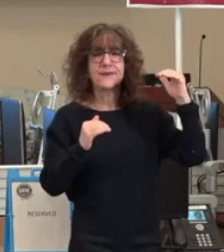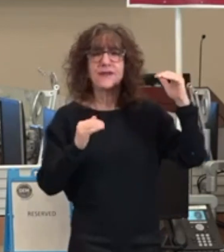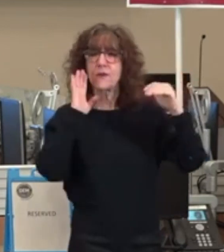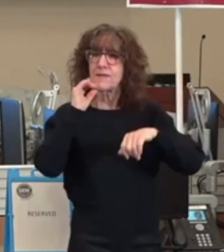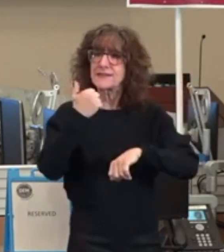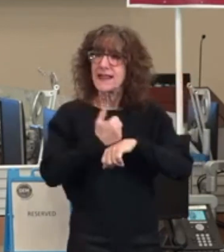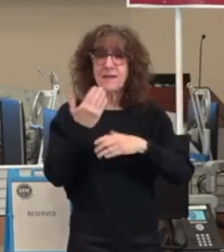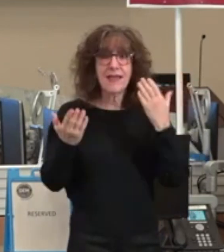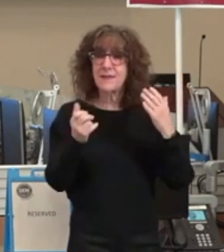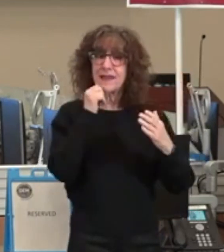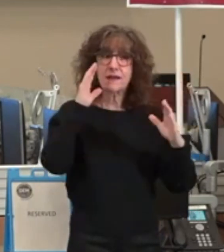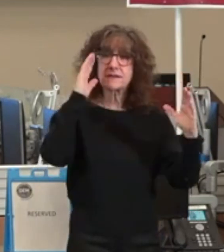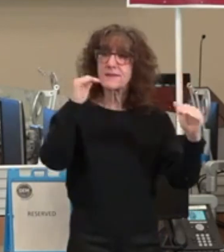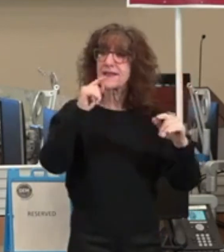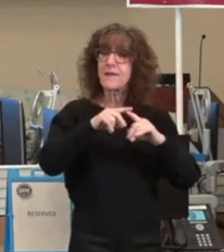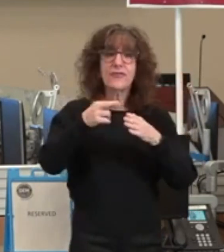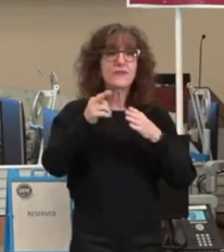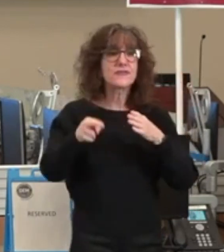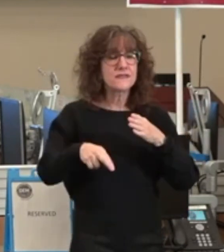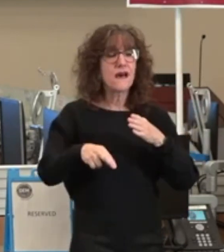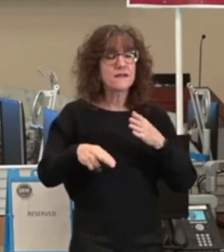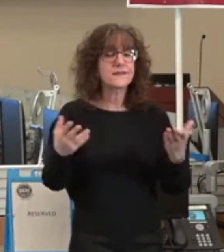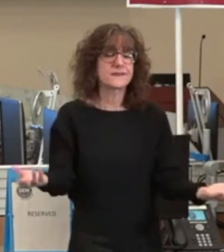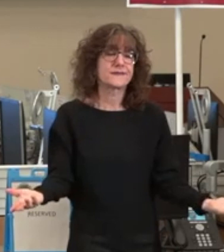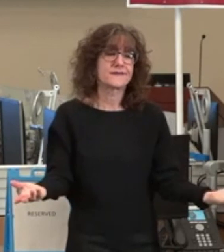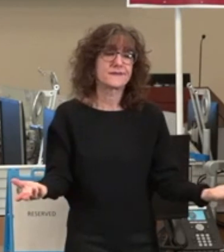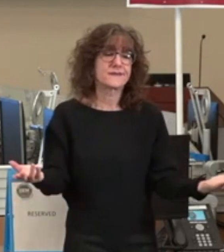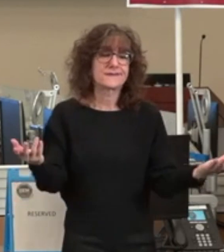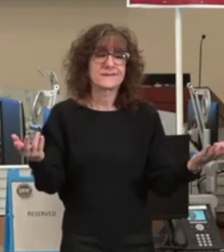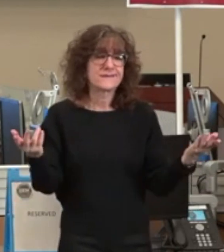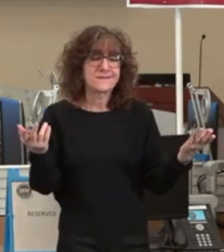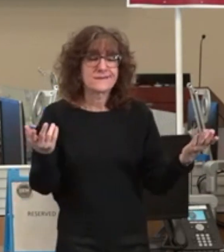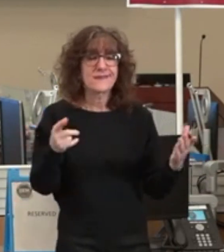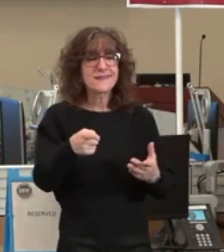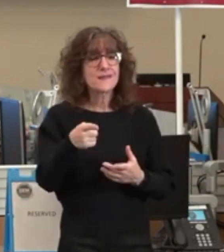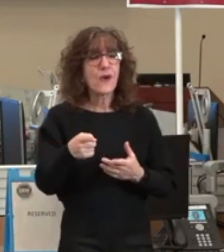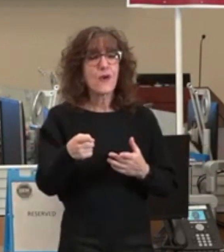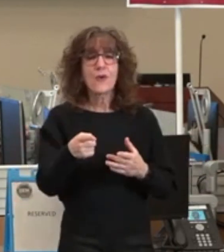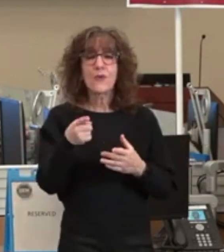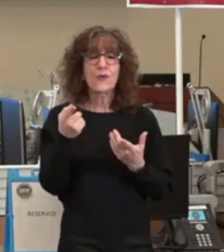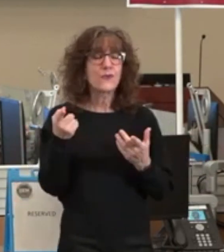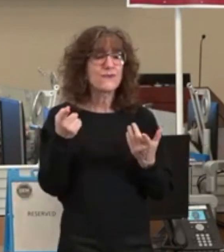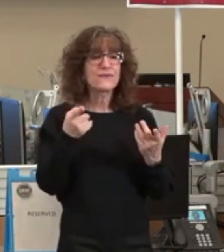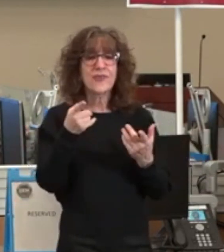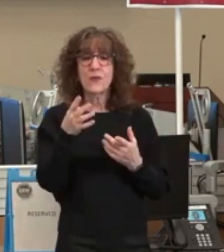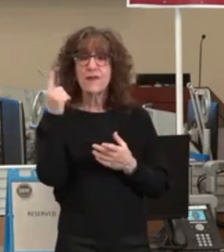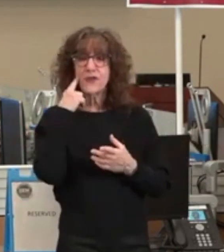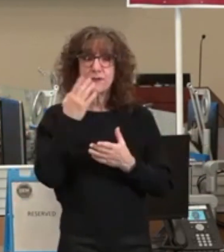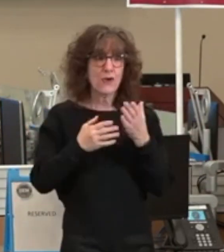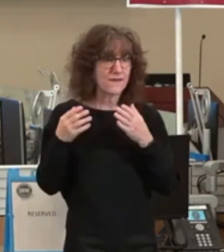set up may not have been anticipated, but the results, I think, speak for themselves. And so calling into homes, we've heard that, you know, part